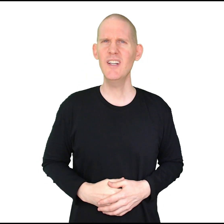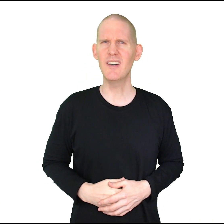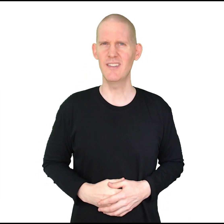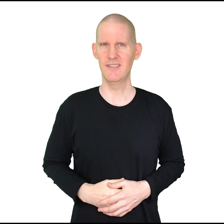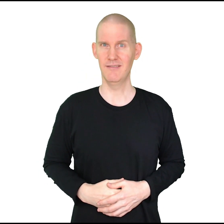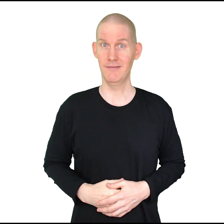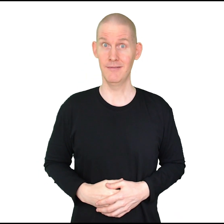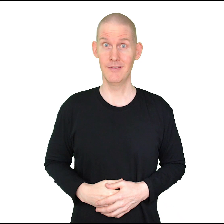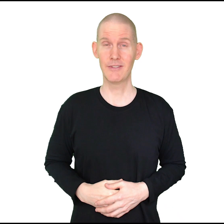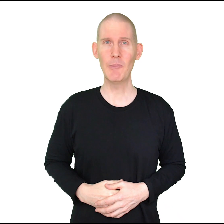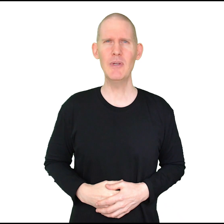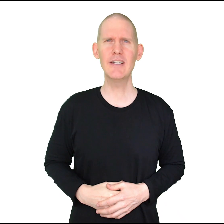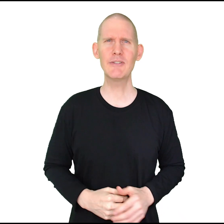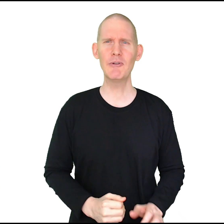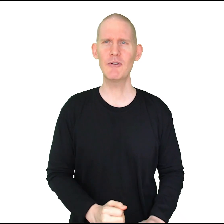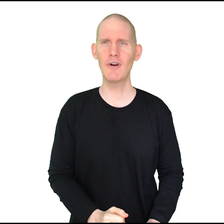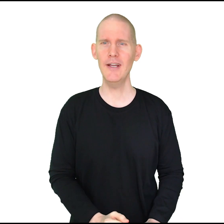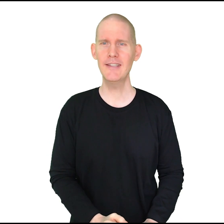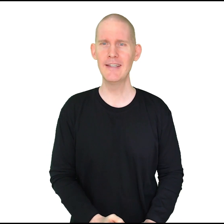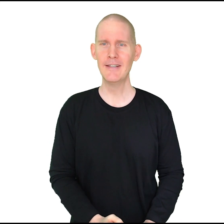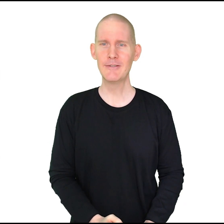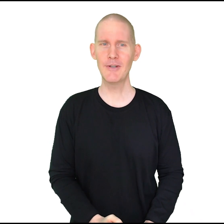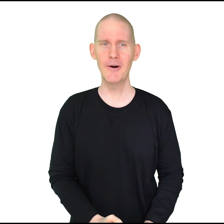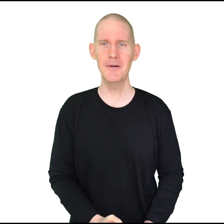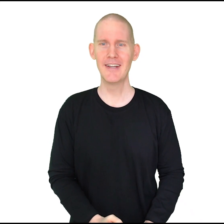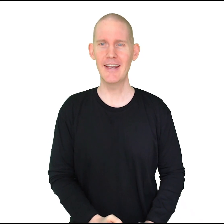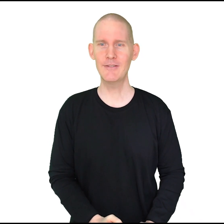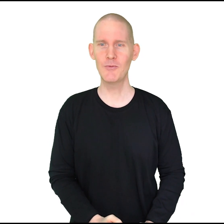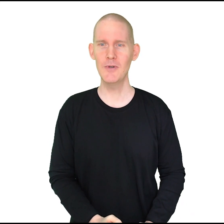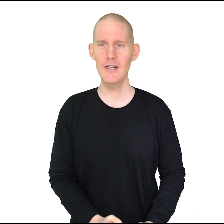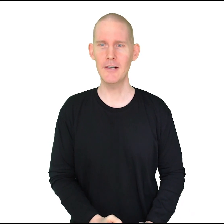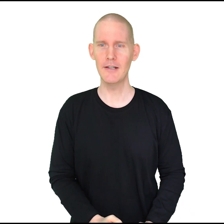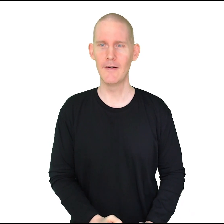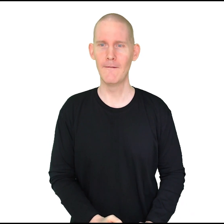weird. Something doesn't look right, so it's weird.